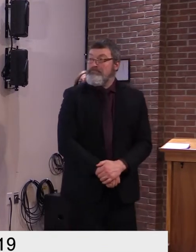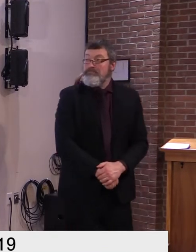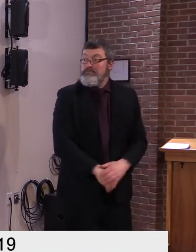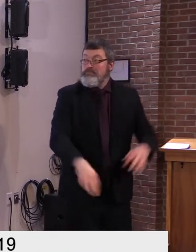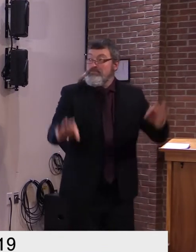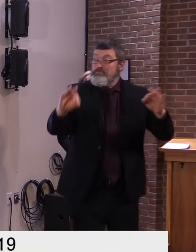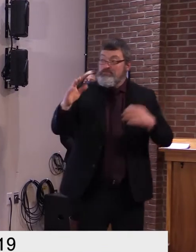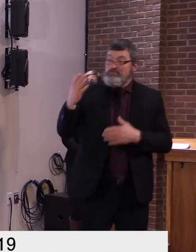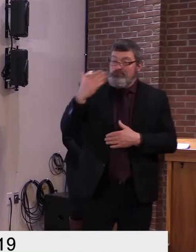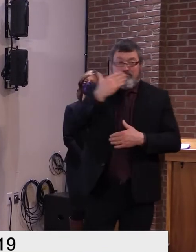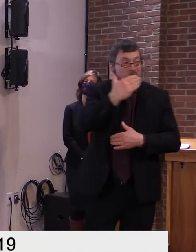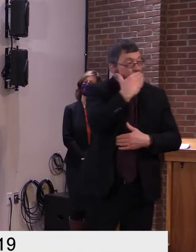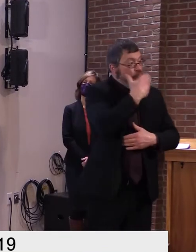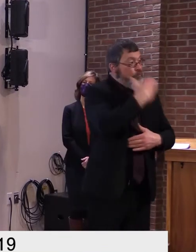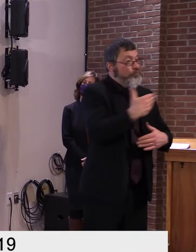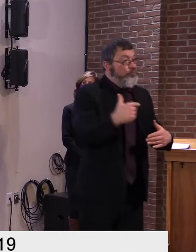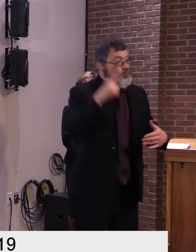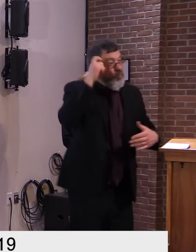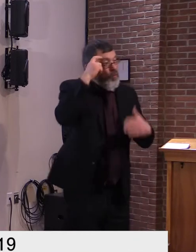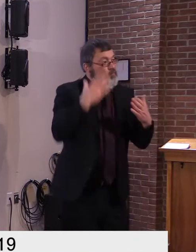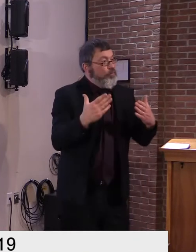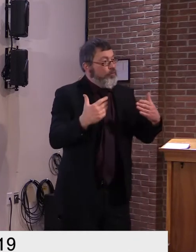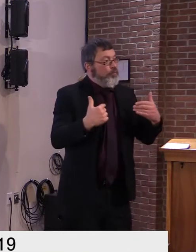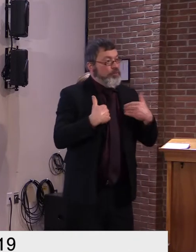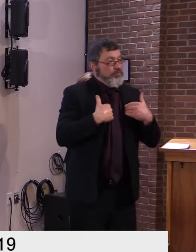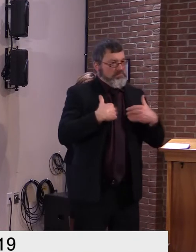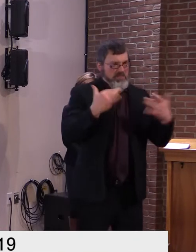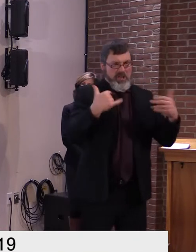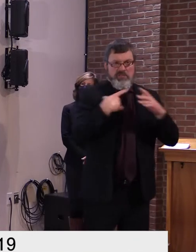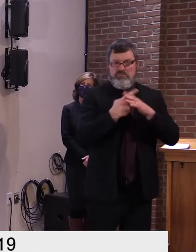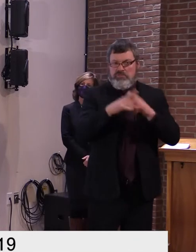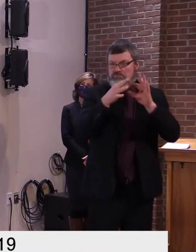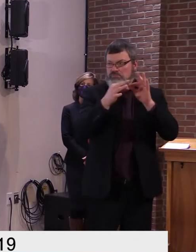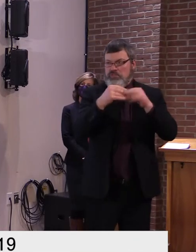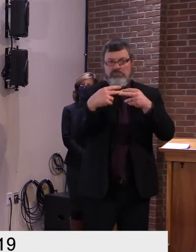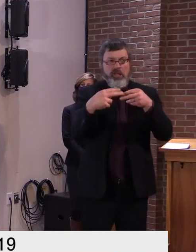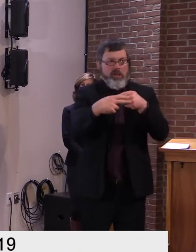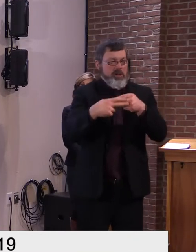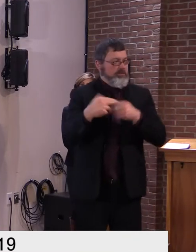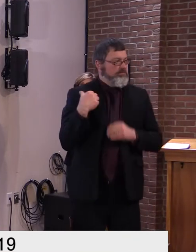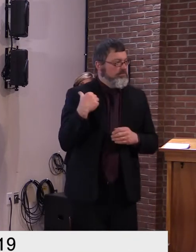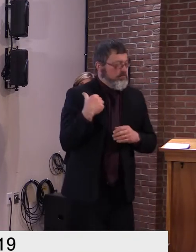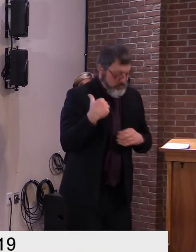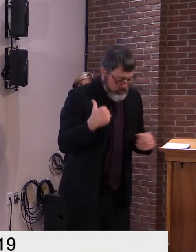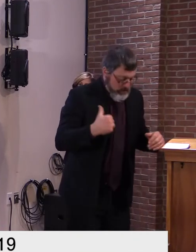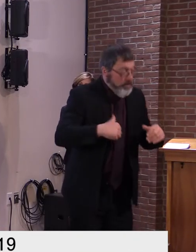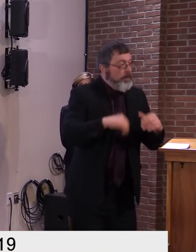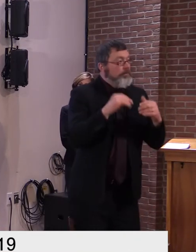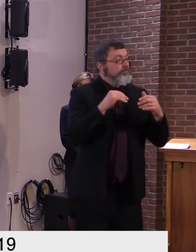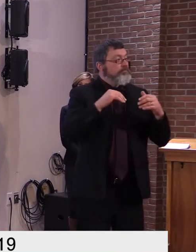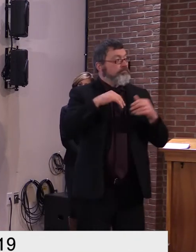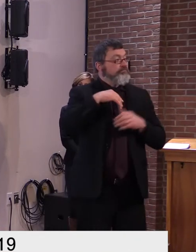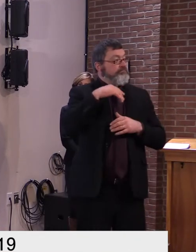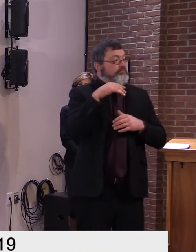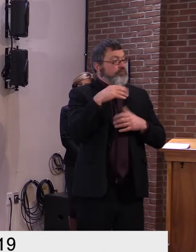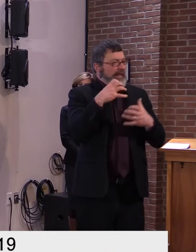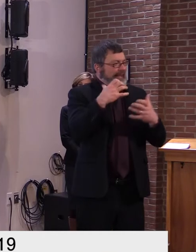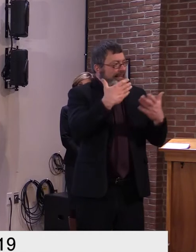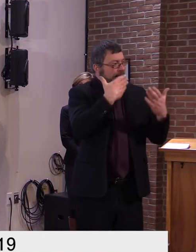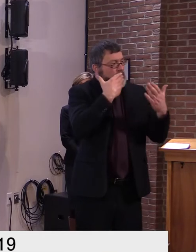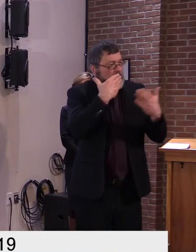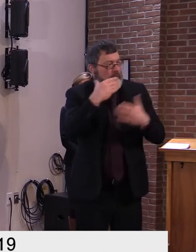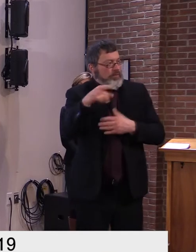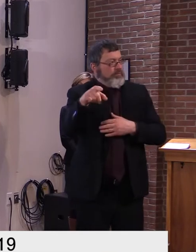Thank you, Secretary French, and I want to again commend the entire community of educators